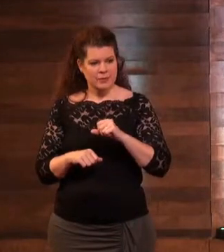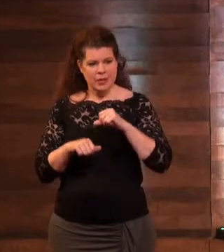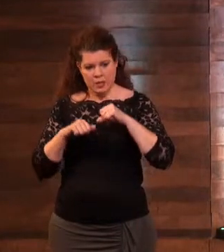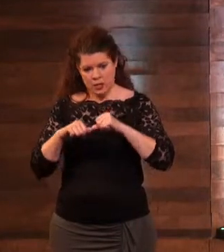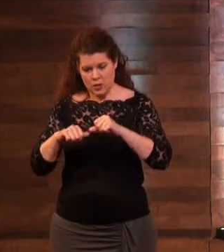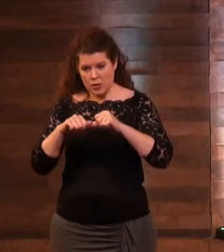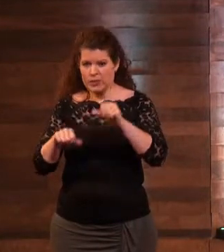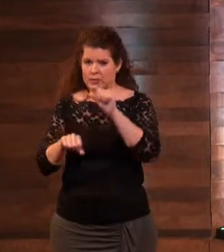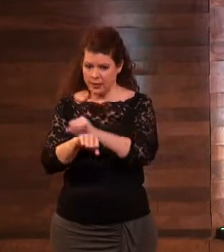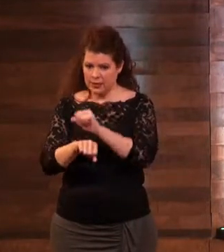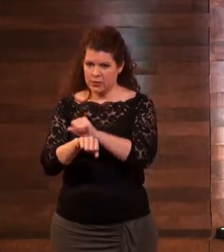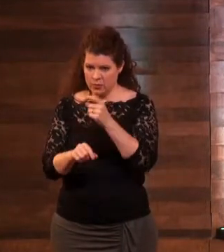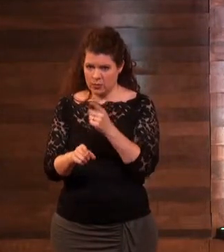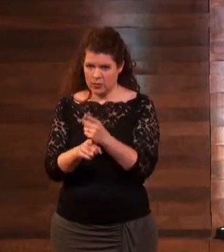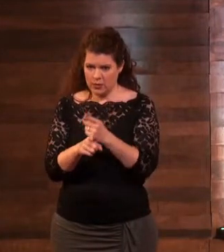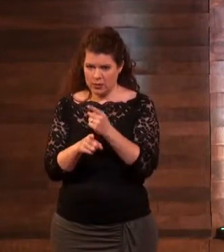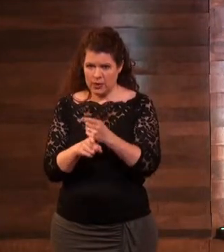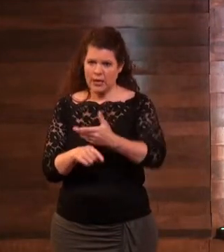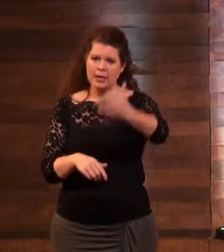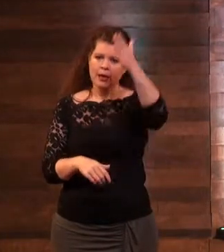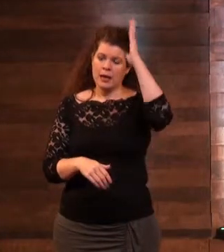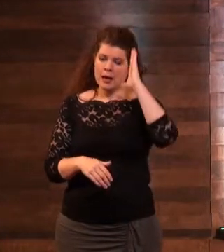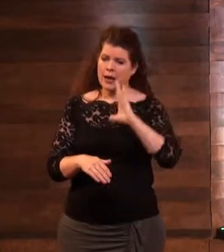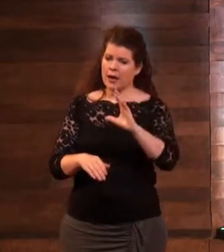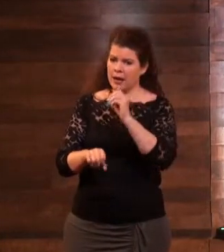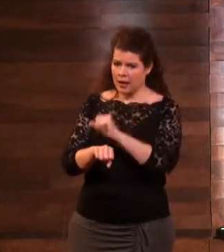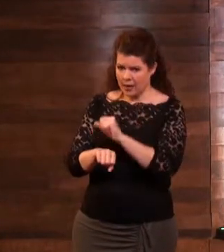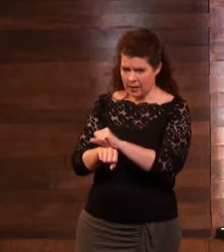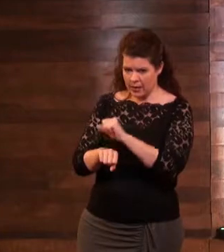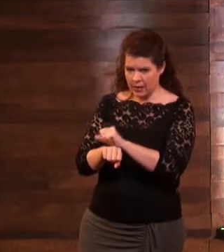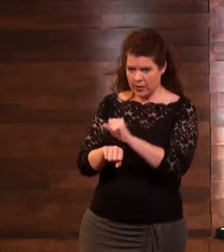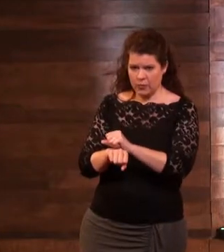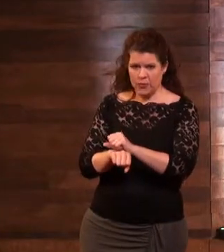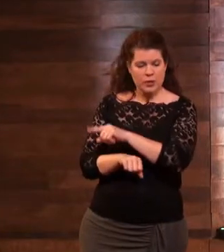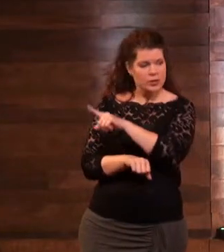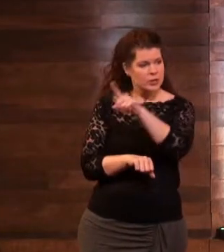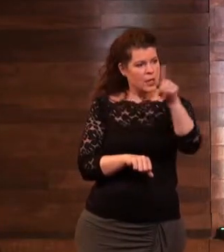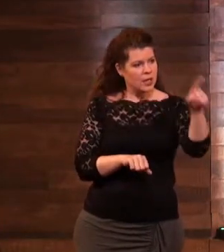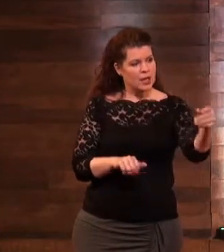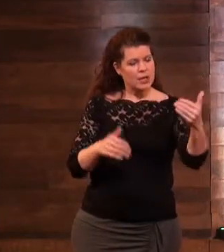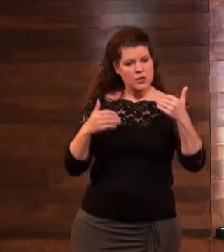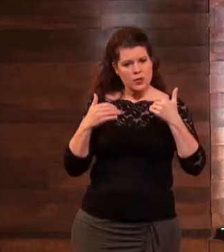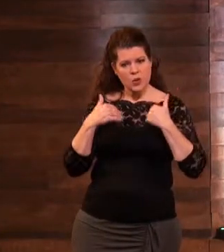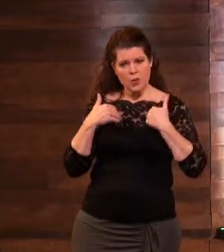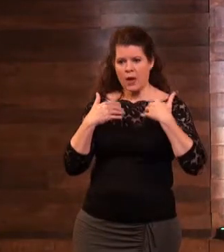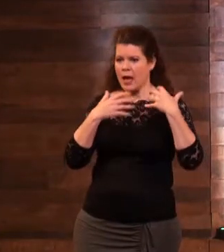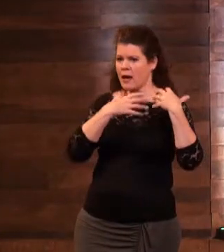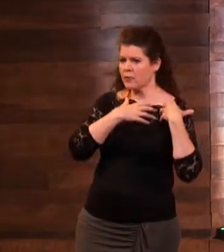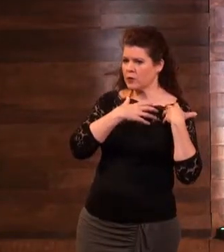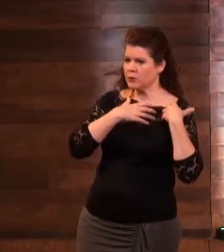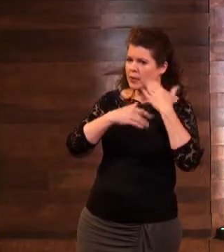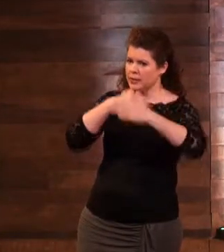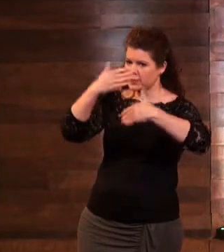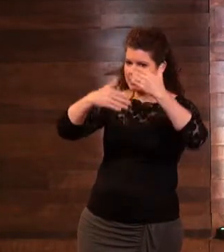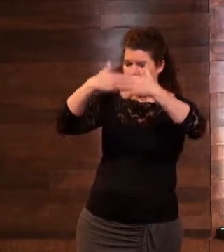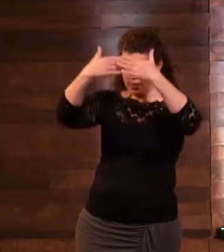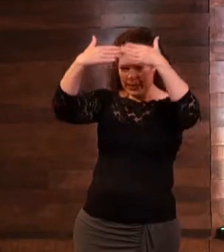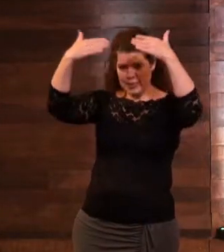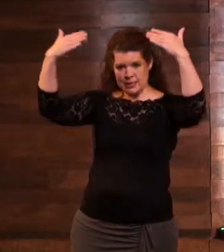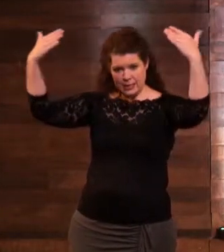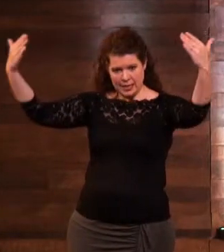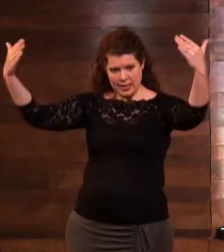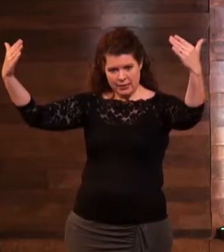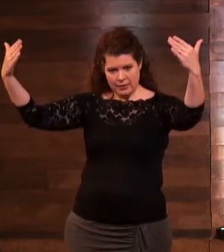worker, and he made you to be like him. You're going to have responsibility given to you by him. I think the parable of the talents in